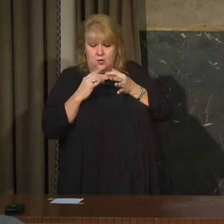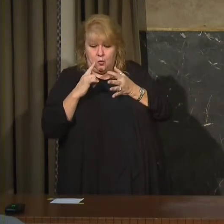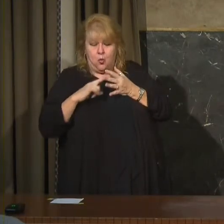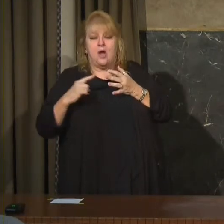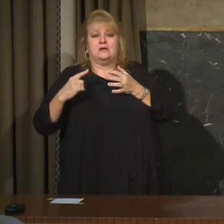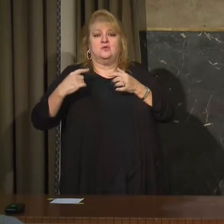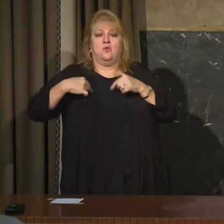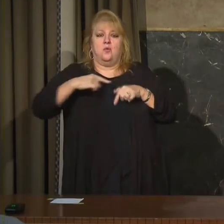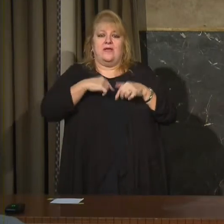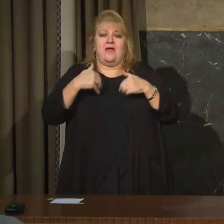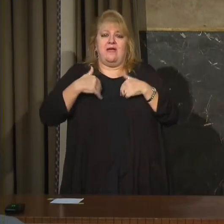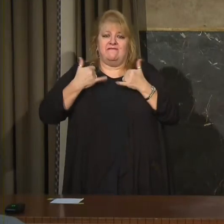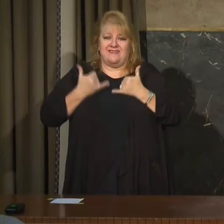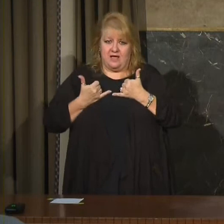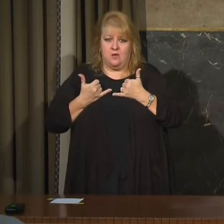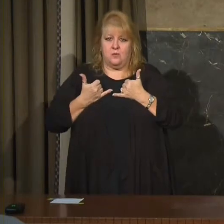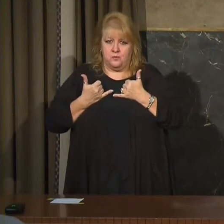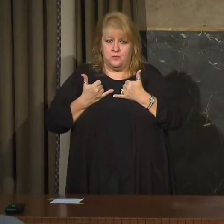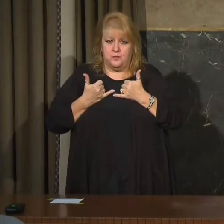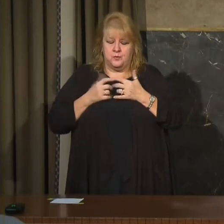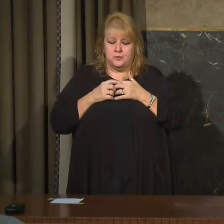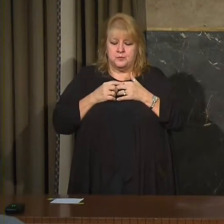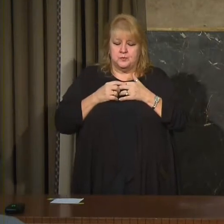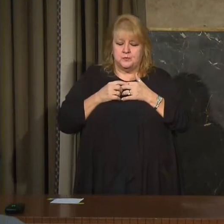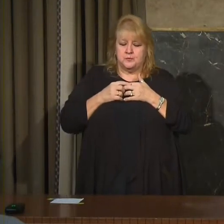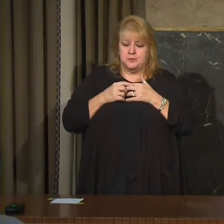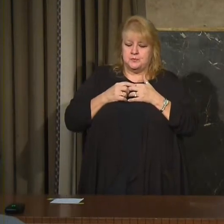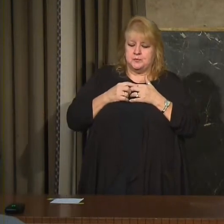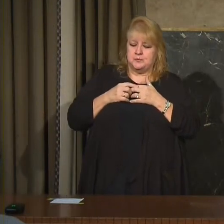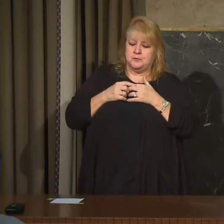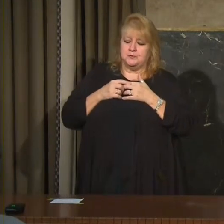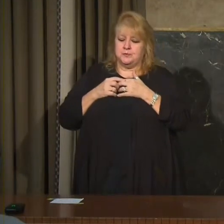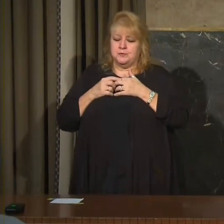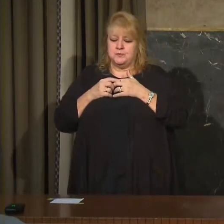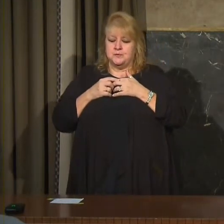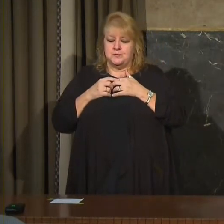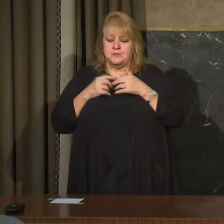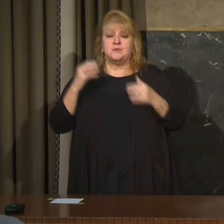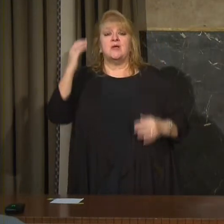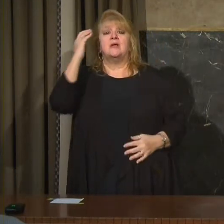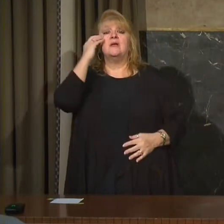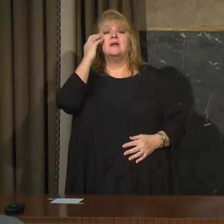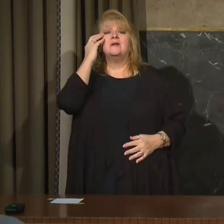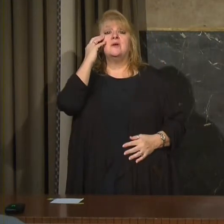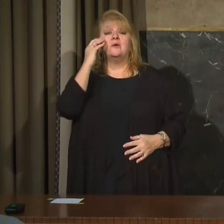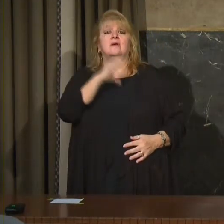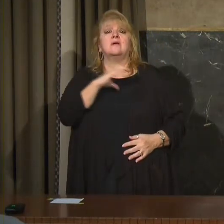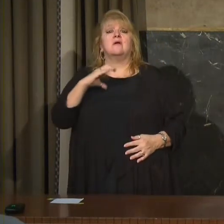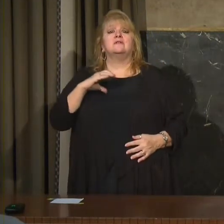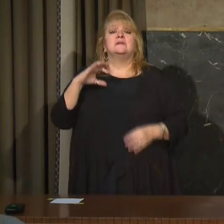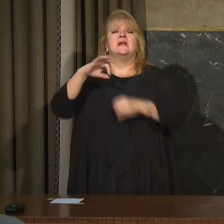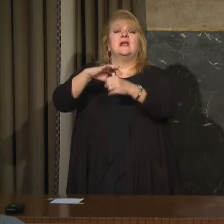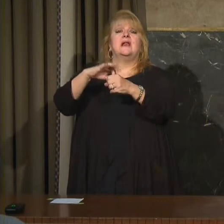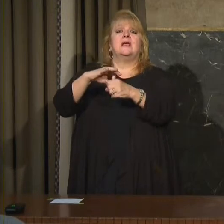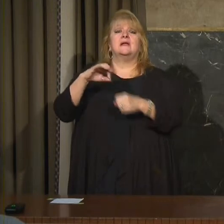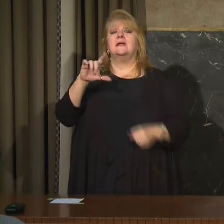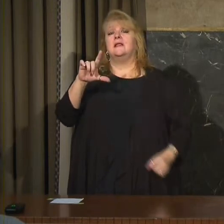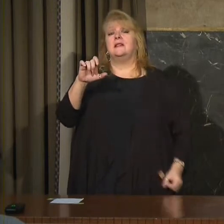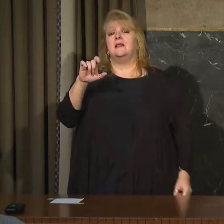showing that this is important, and I'm cognizant of the very tragic loss of Congressman-elect